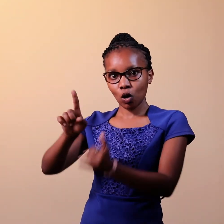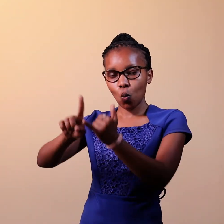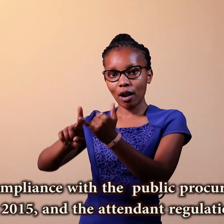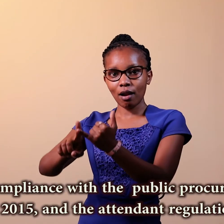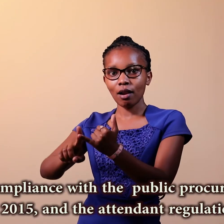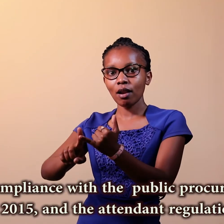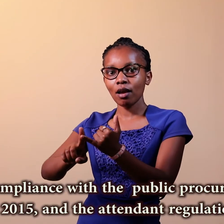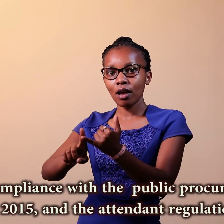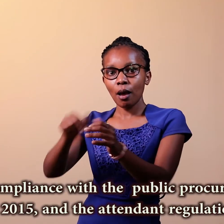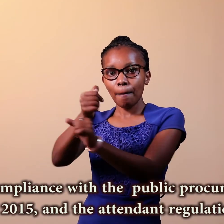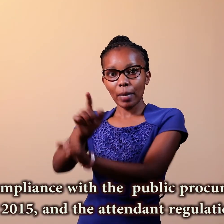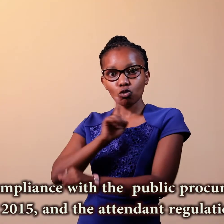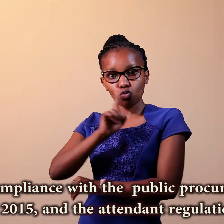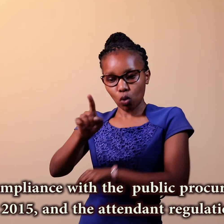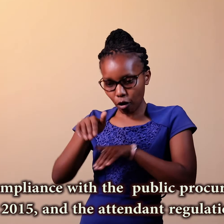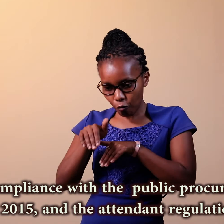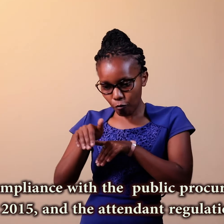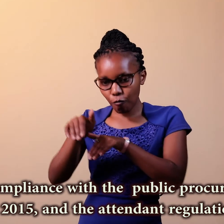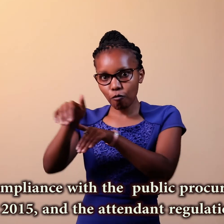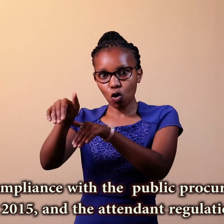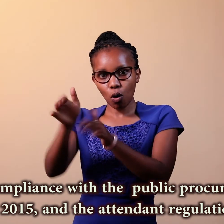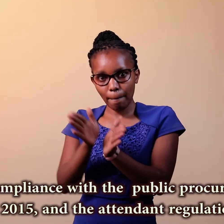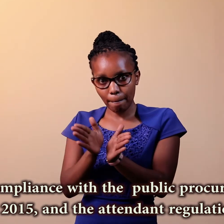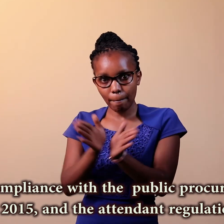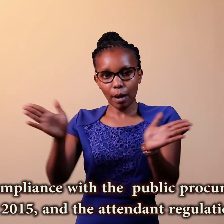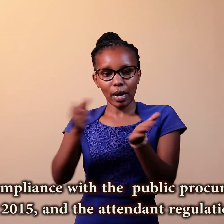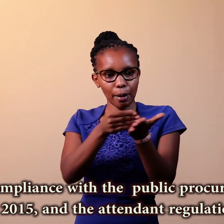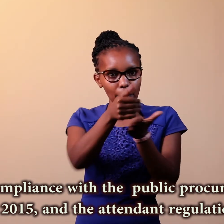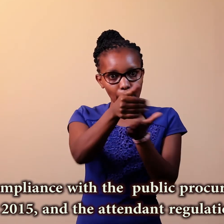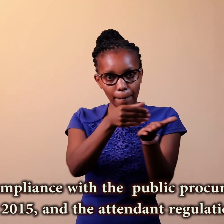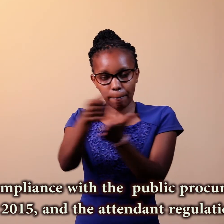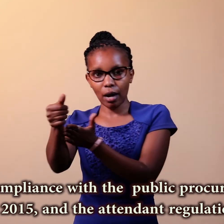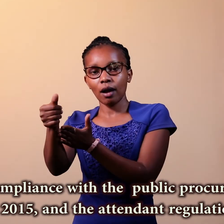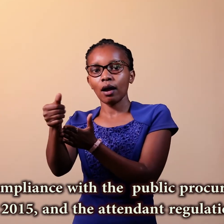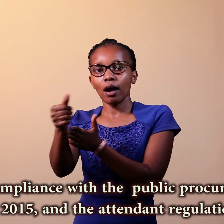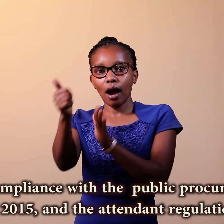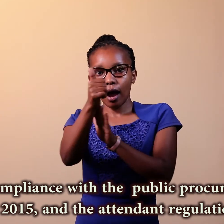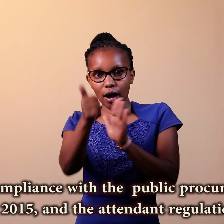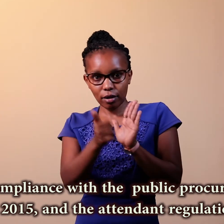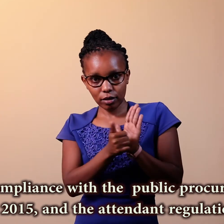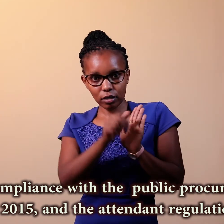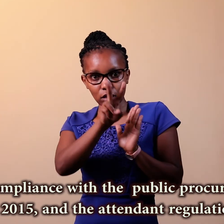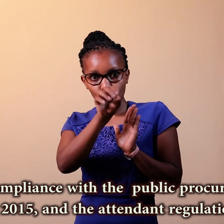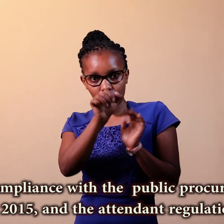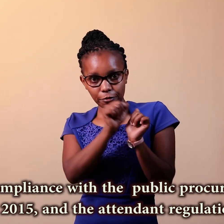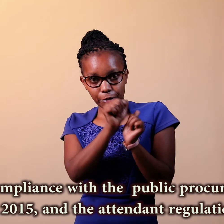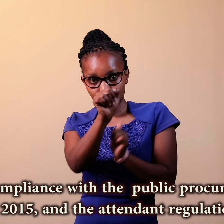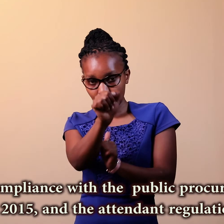ensuring compliance with the Public Procurement and Disposal Act 2015 and the